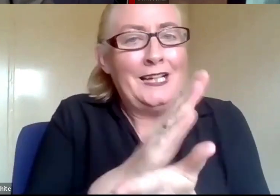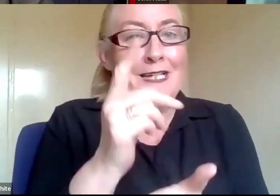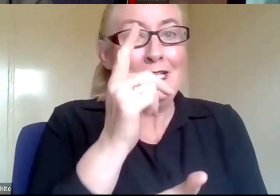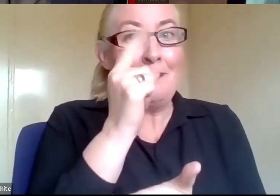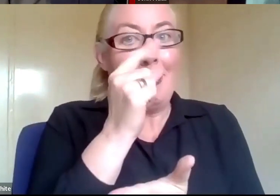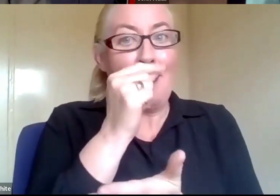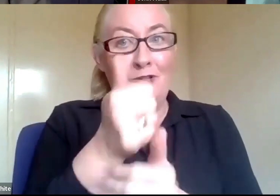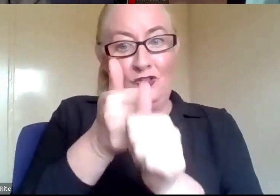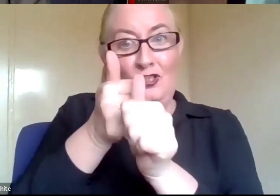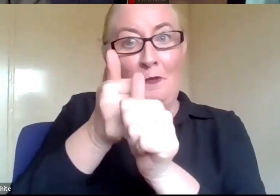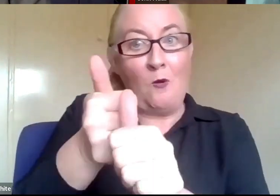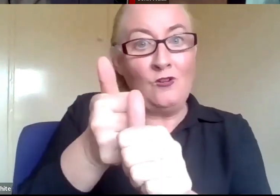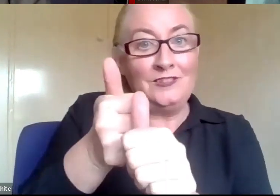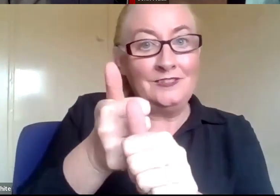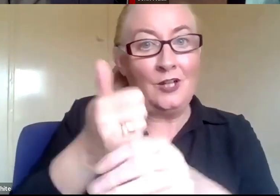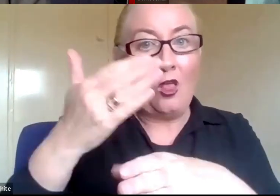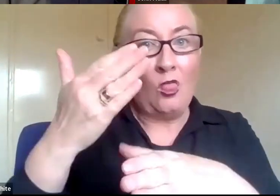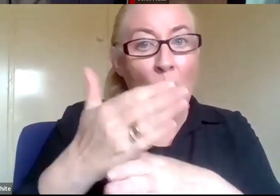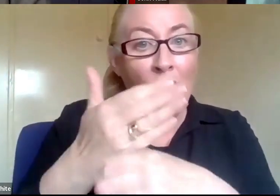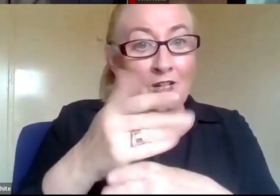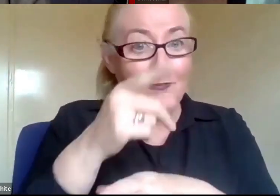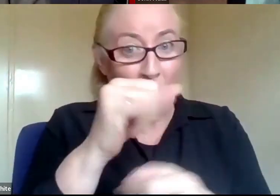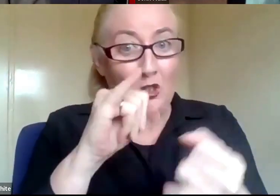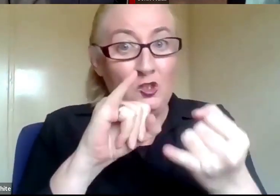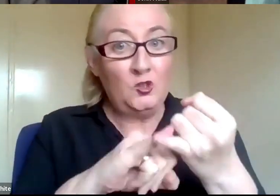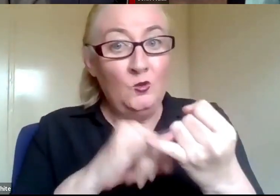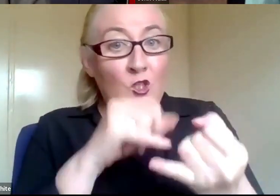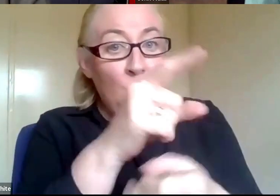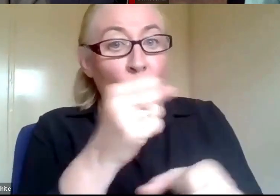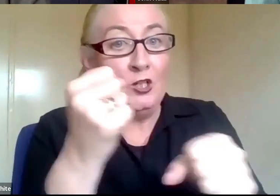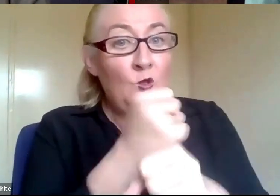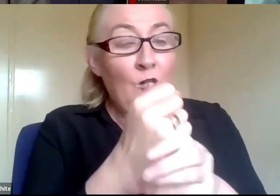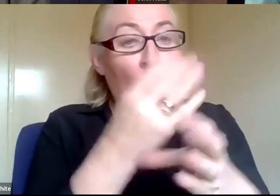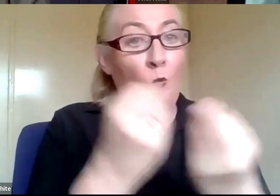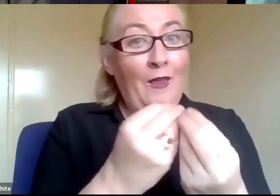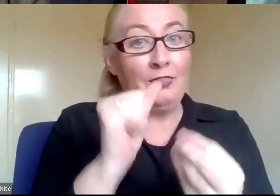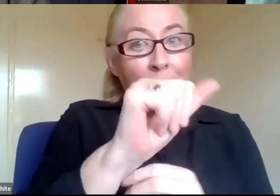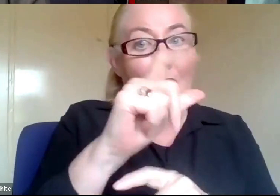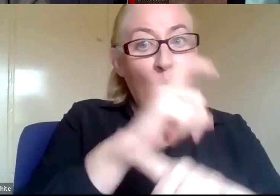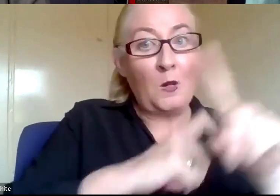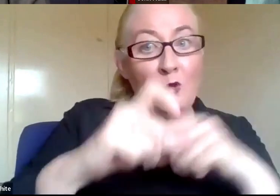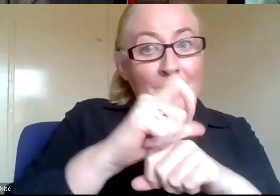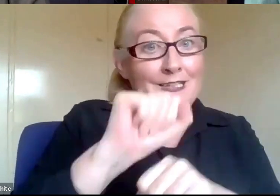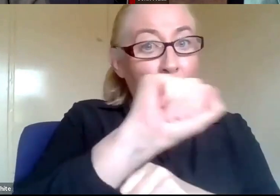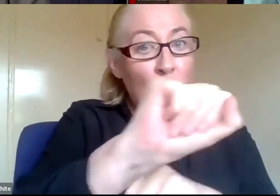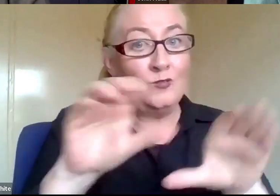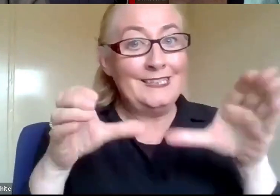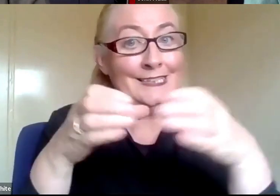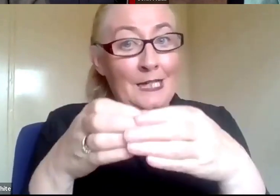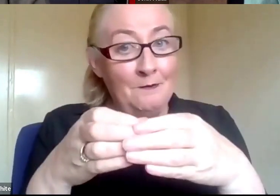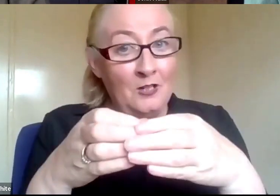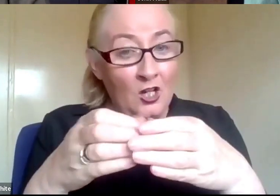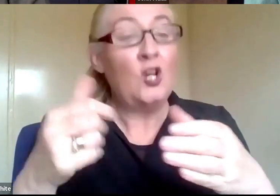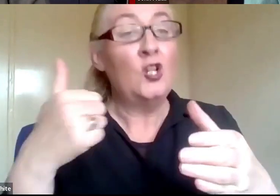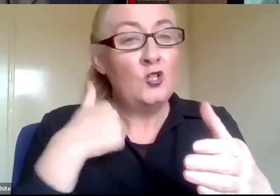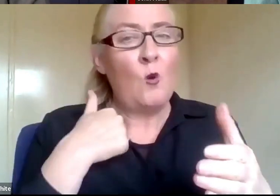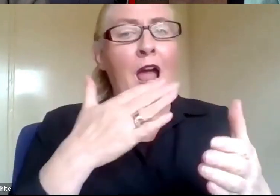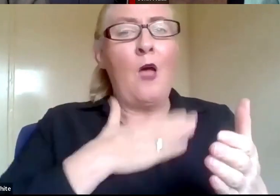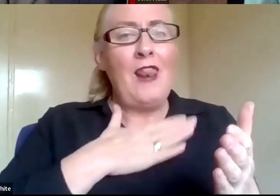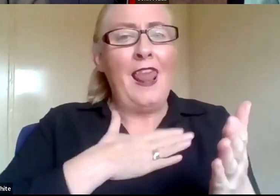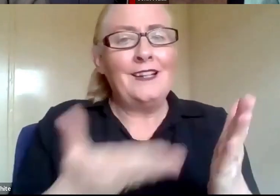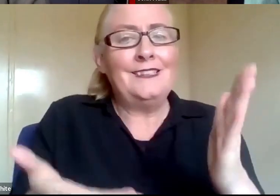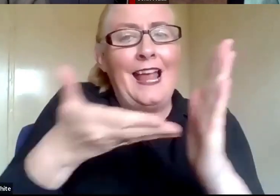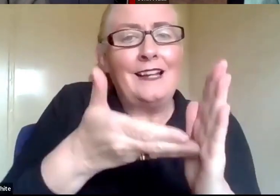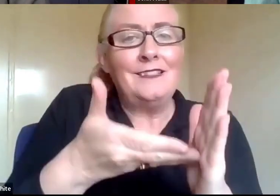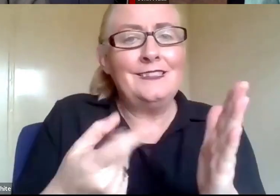is doing with your community and his team. And I'd also, by the way, like to thank Catherine and